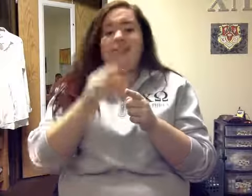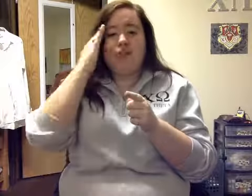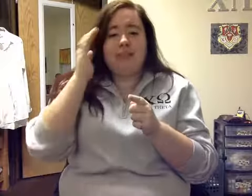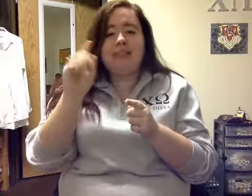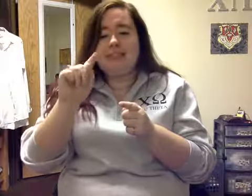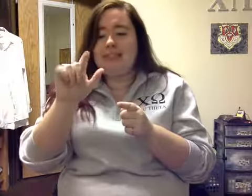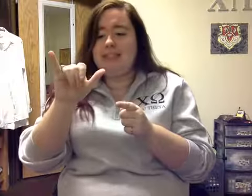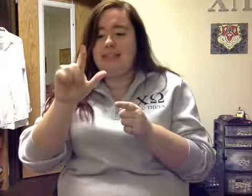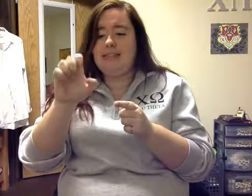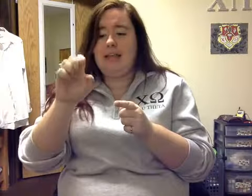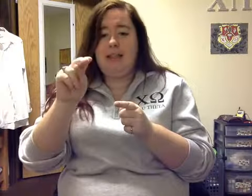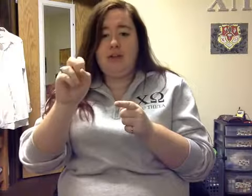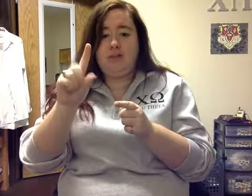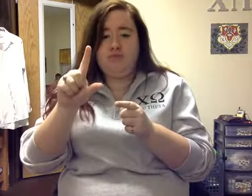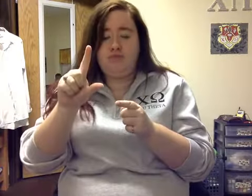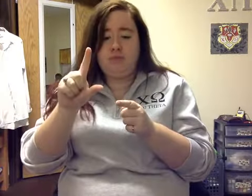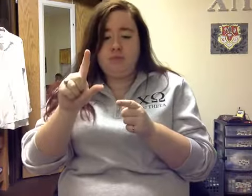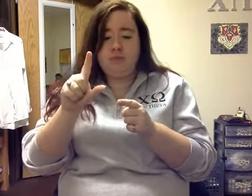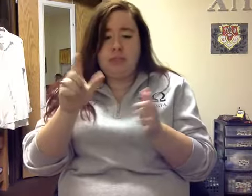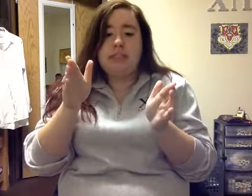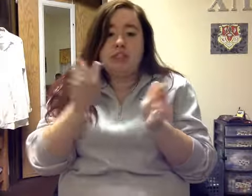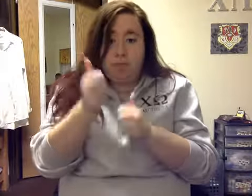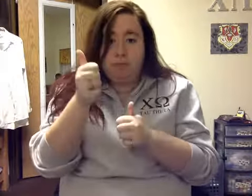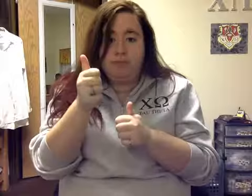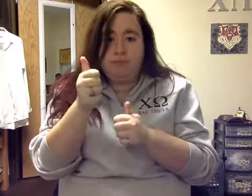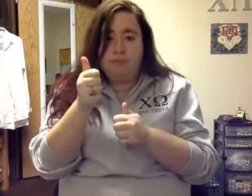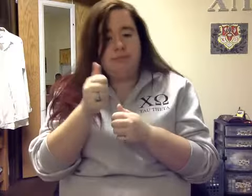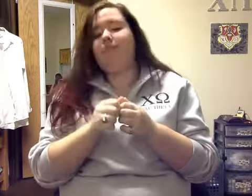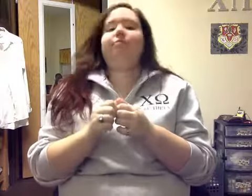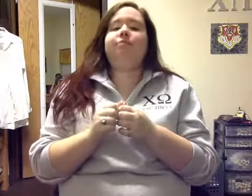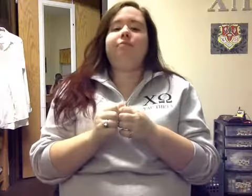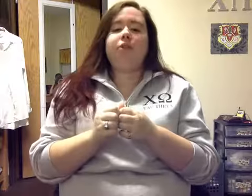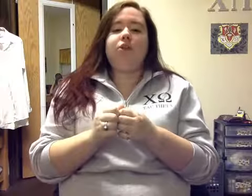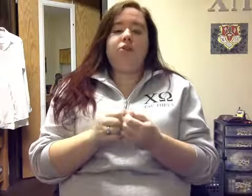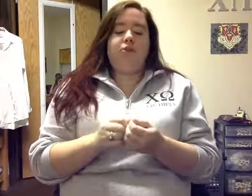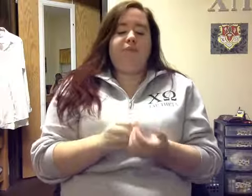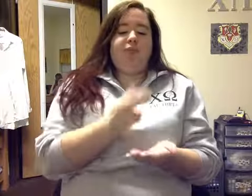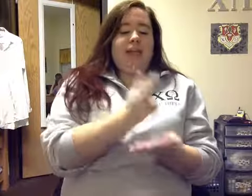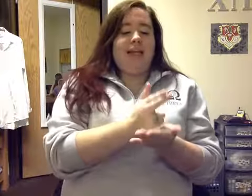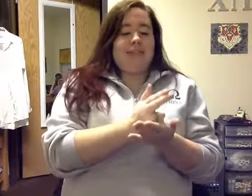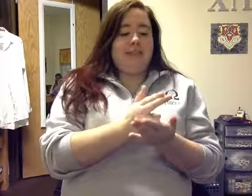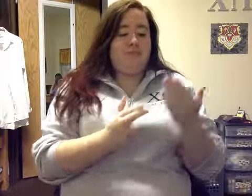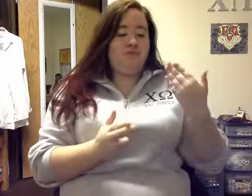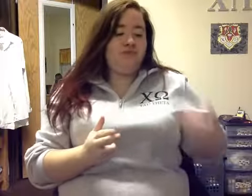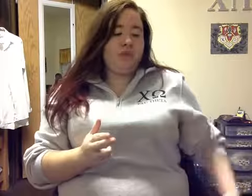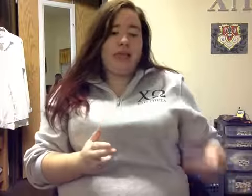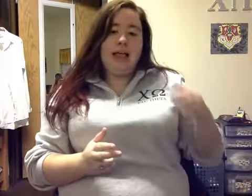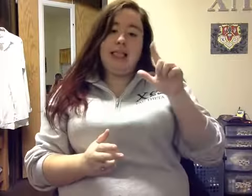tablet. During this procedure, you'll be lying on the left side, on your left side in a bed like this with your